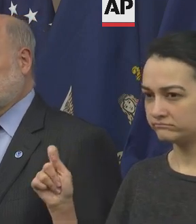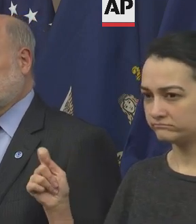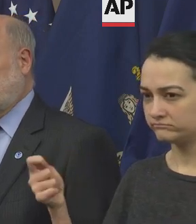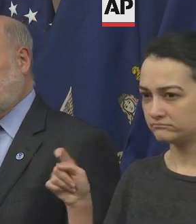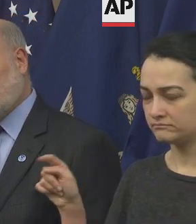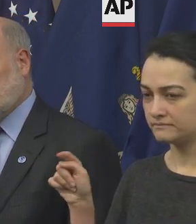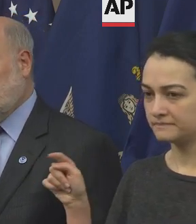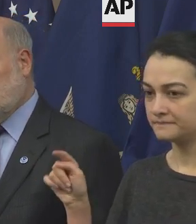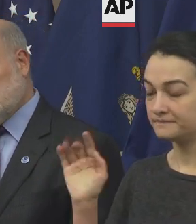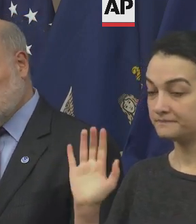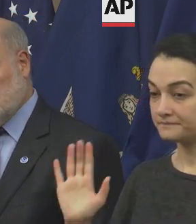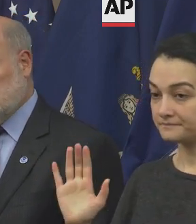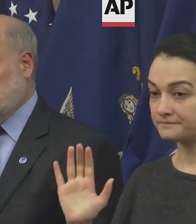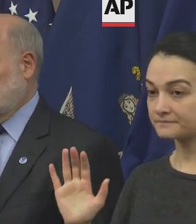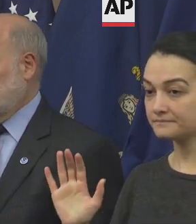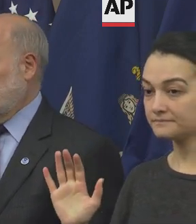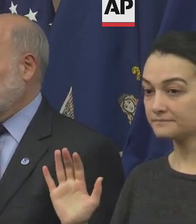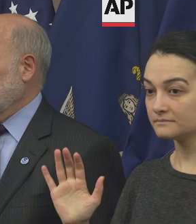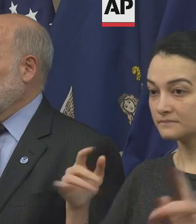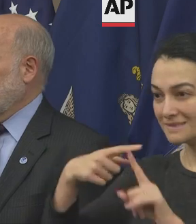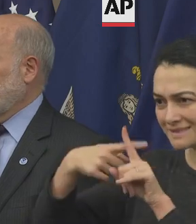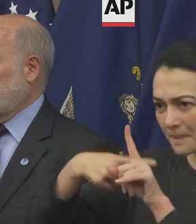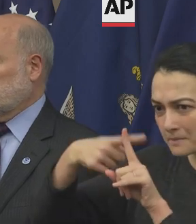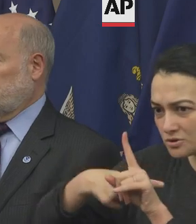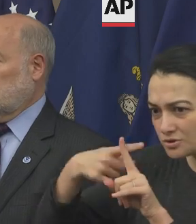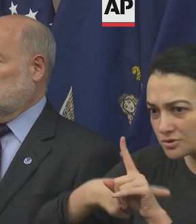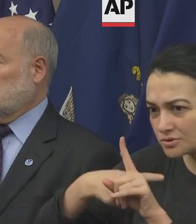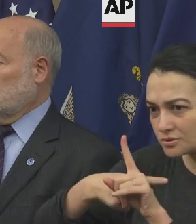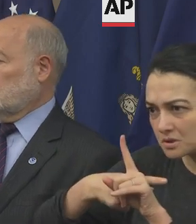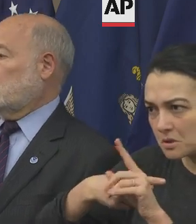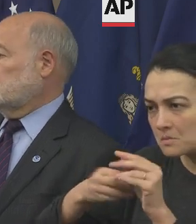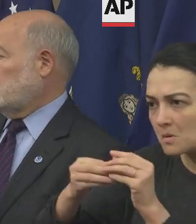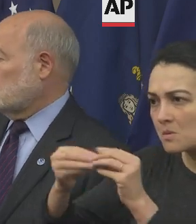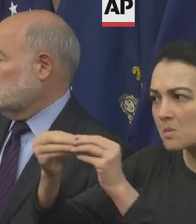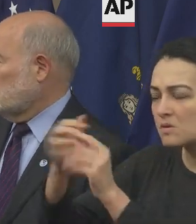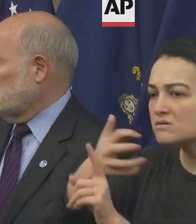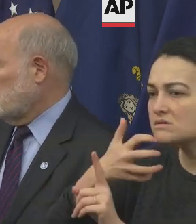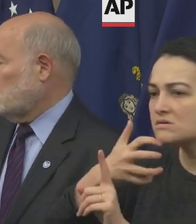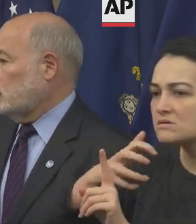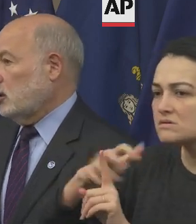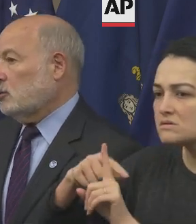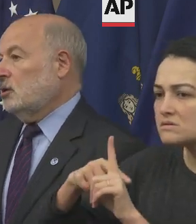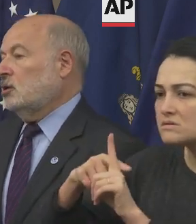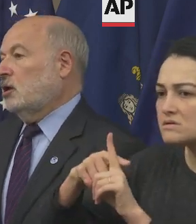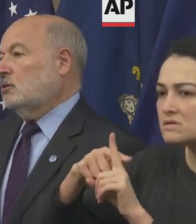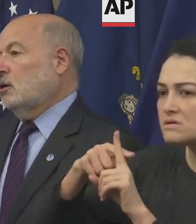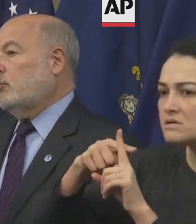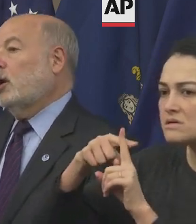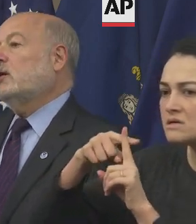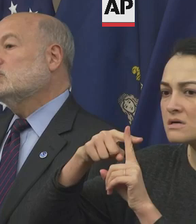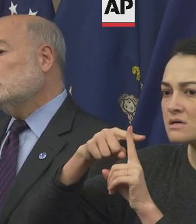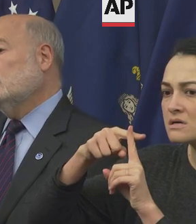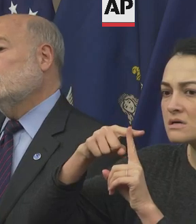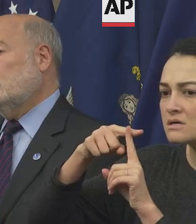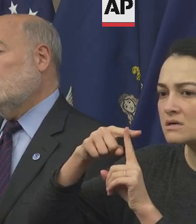active West Africa monsoon season, as we do now, that also affects it. So those are the kinds of factors that we're looking at right now that